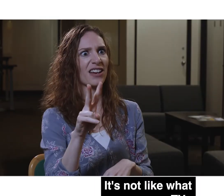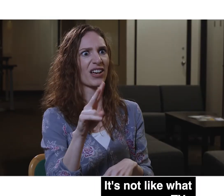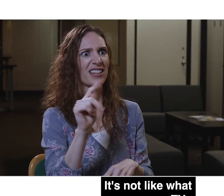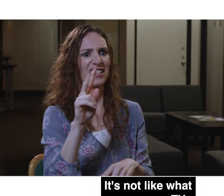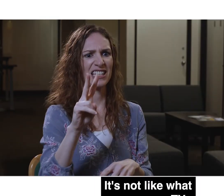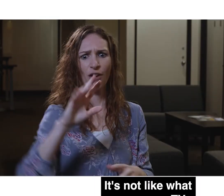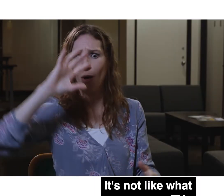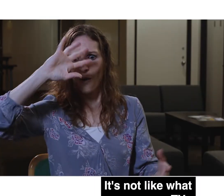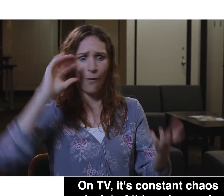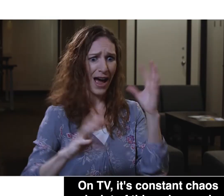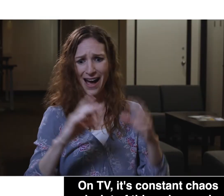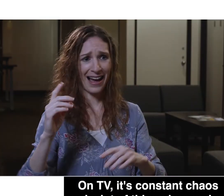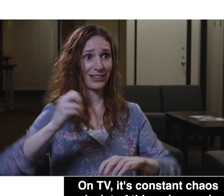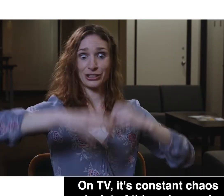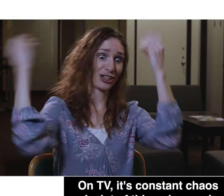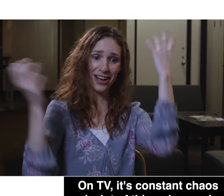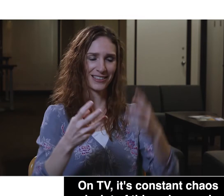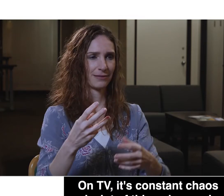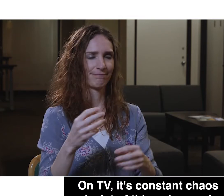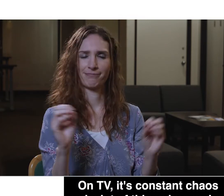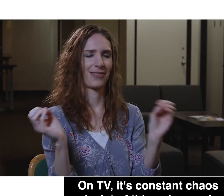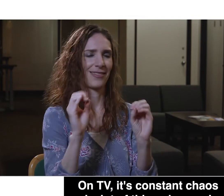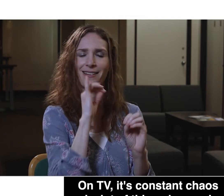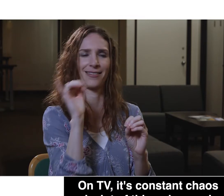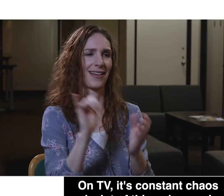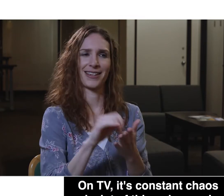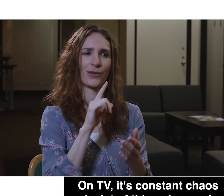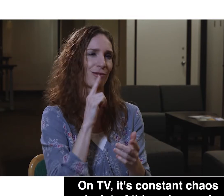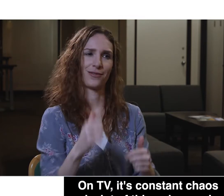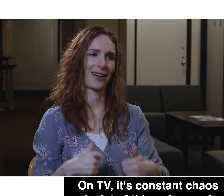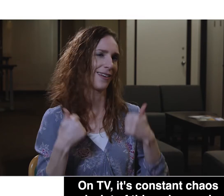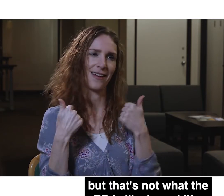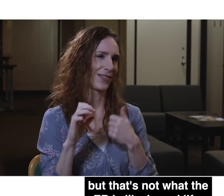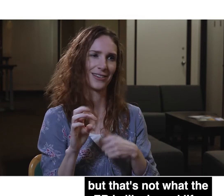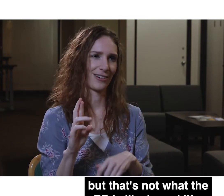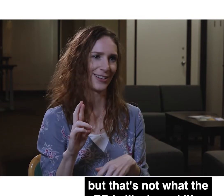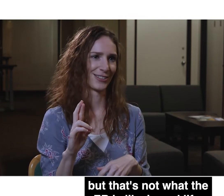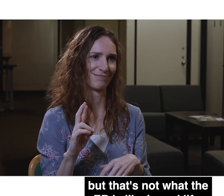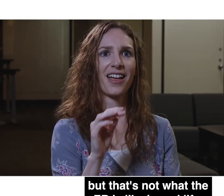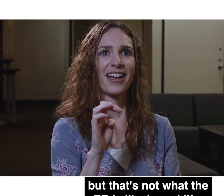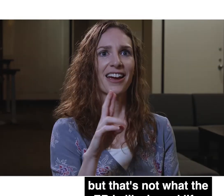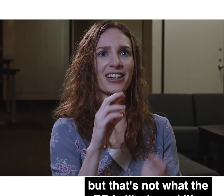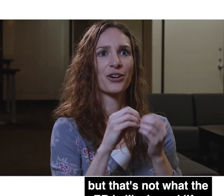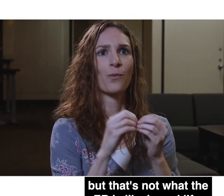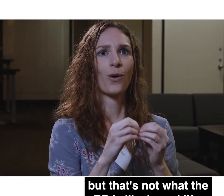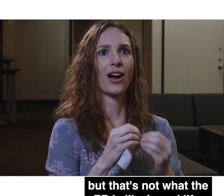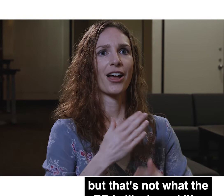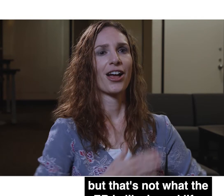on TV. On TV, it's constant chaos and a lot of things happening, but that's not what the ER is like in real life.